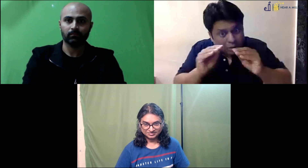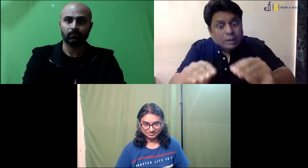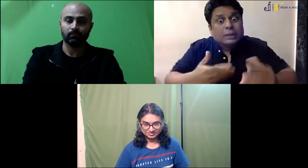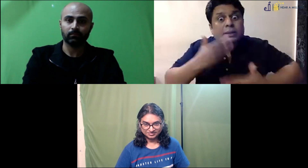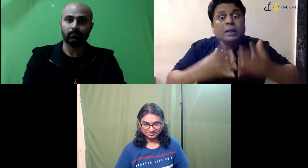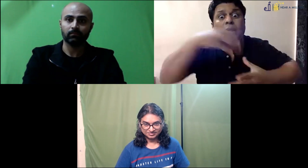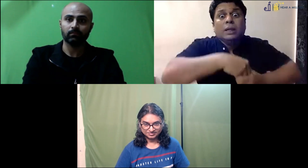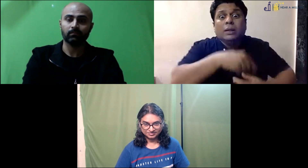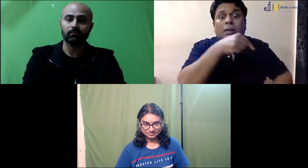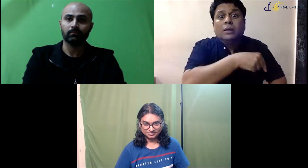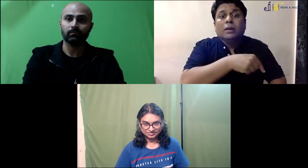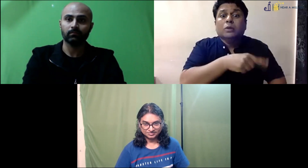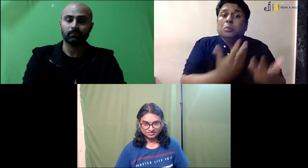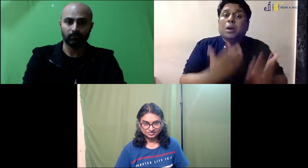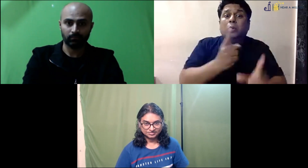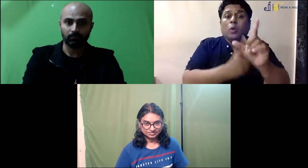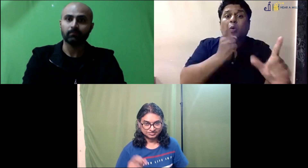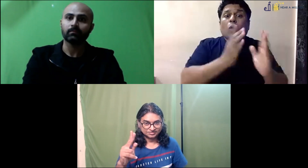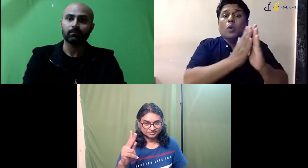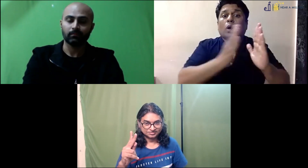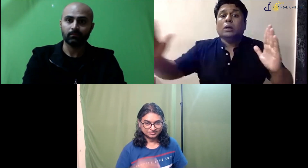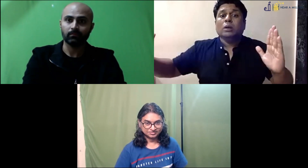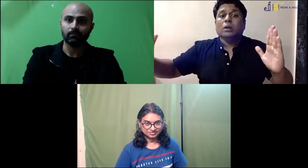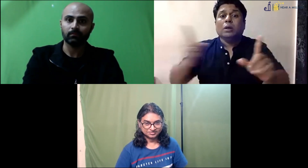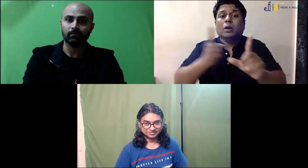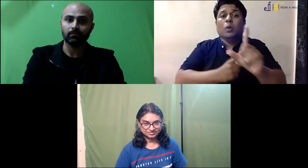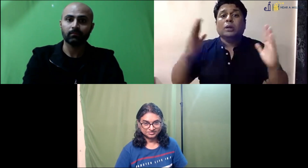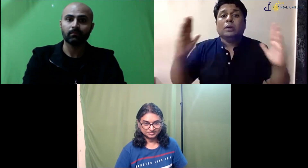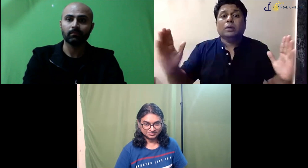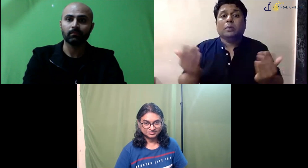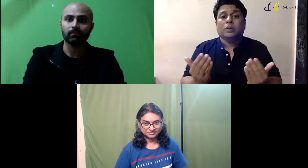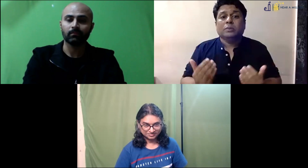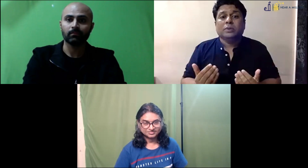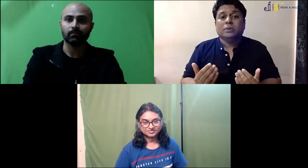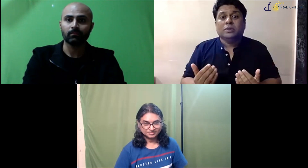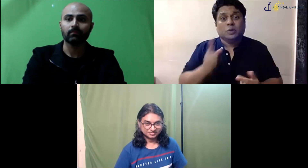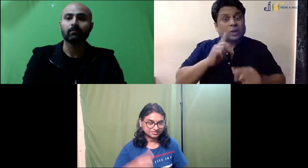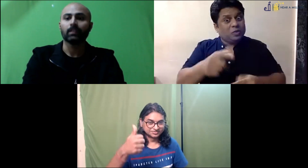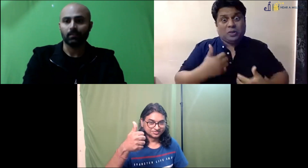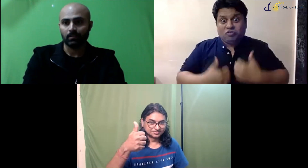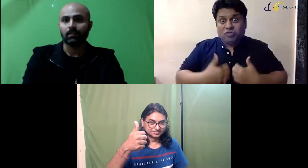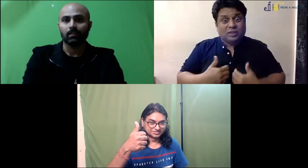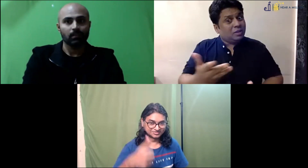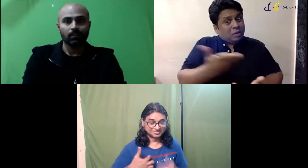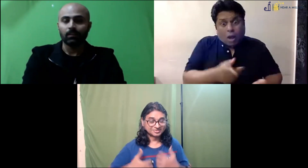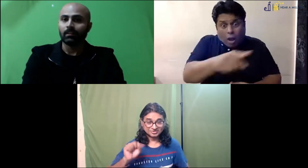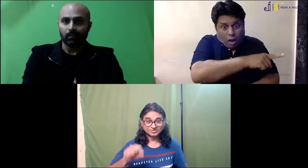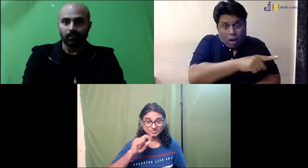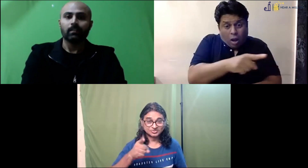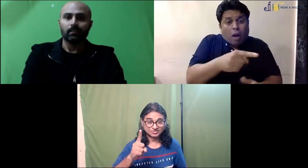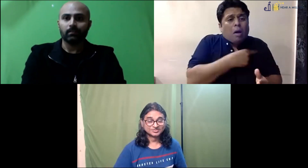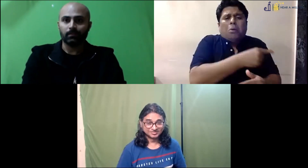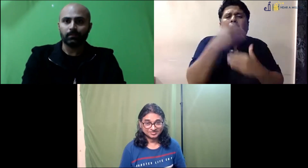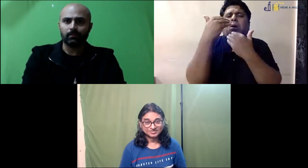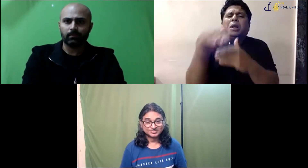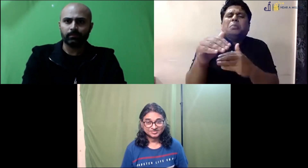that's all how you can get the funds that would be involved in the DLP program. So that might take a 1 year, right? So if you are